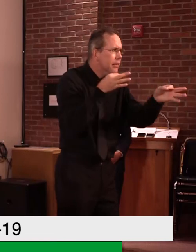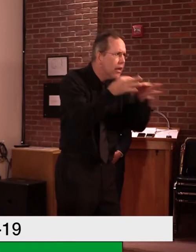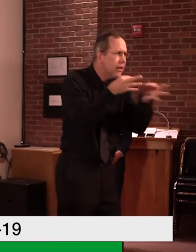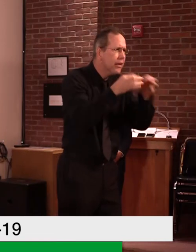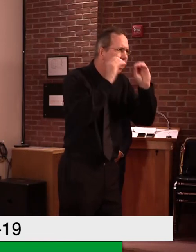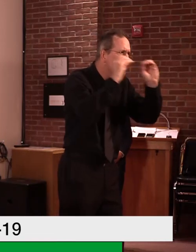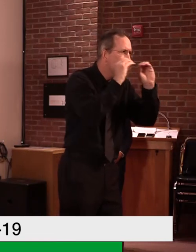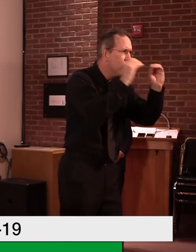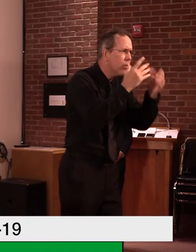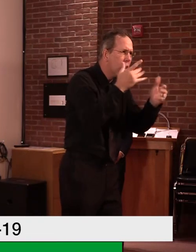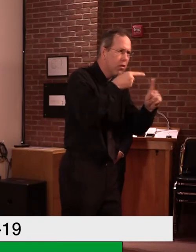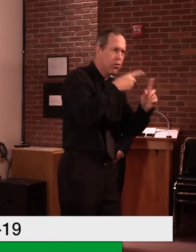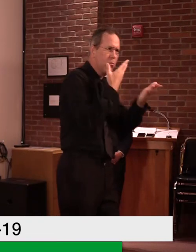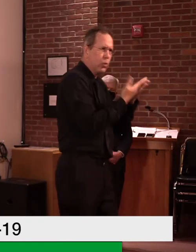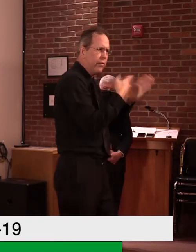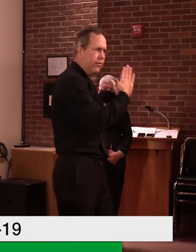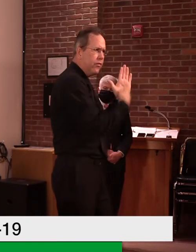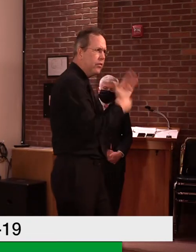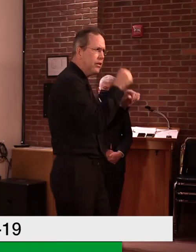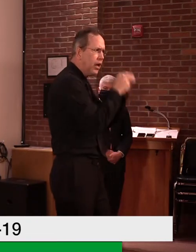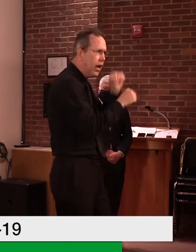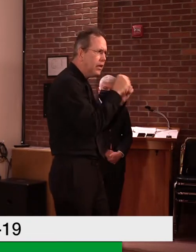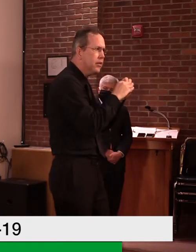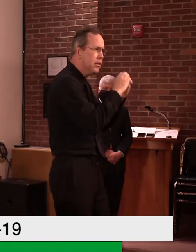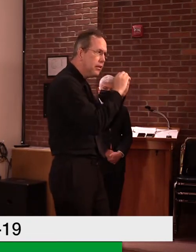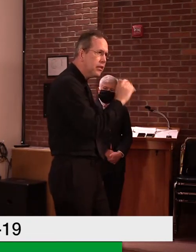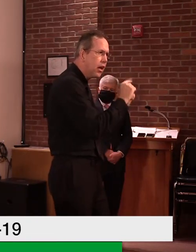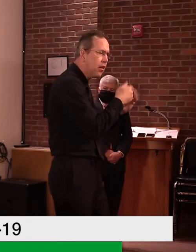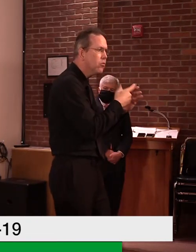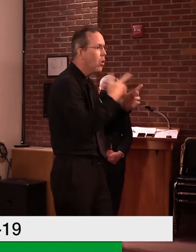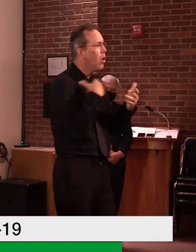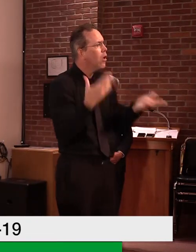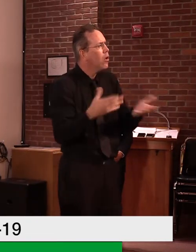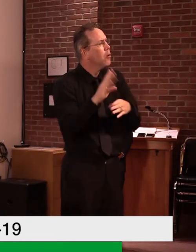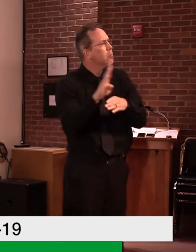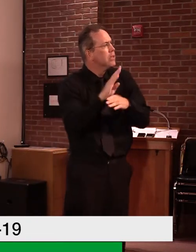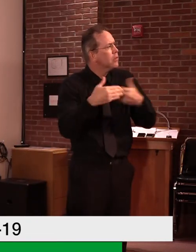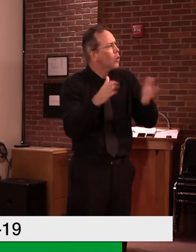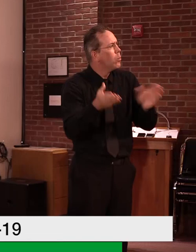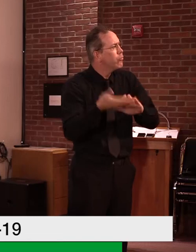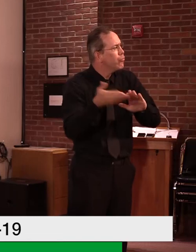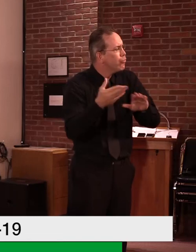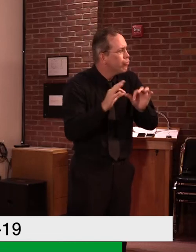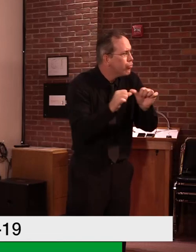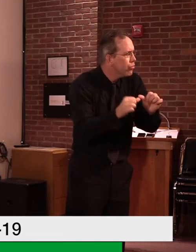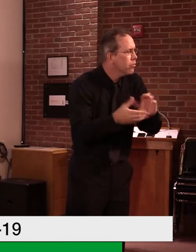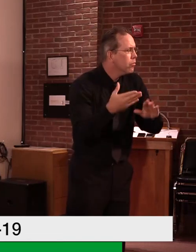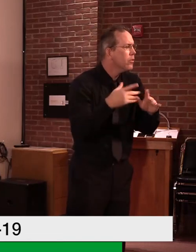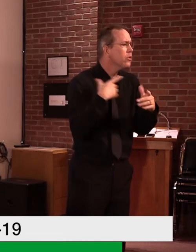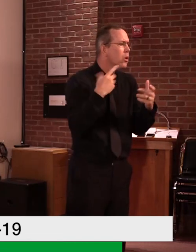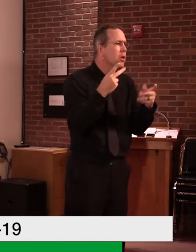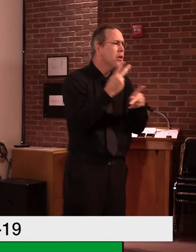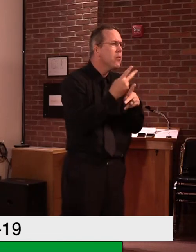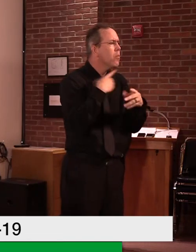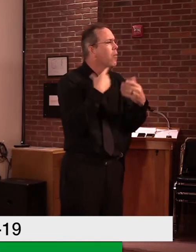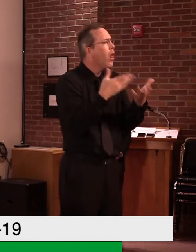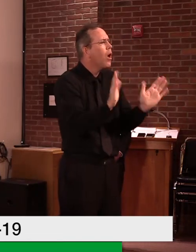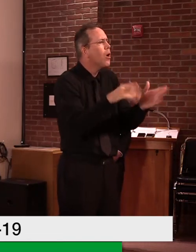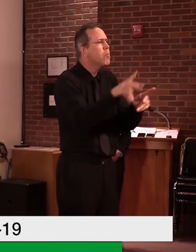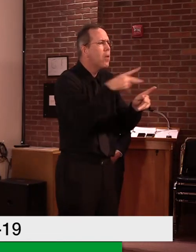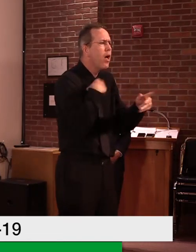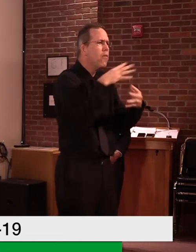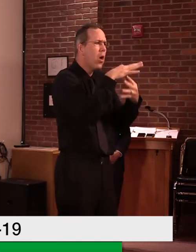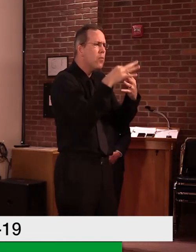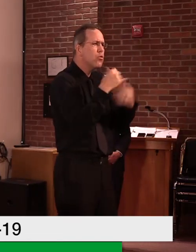and keep Vermont open, so they can make the right choice on their own. And I still believe that's been the right